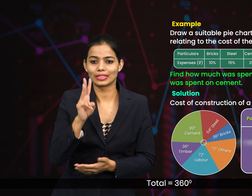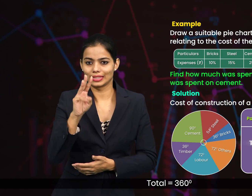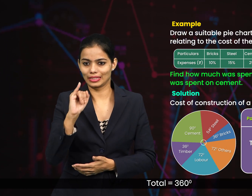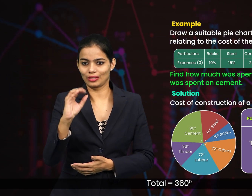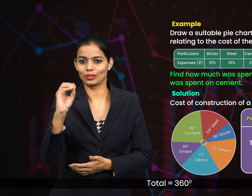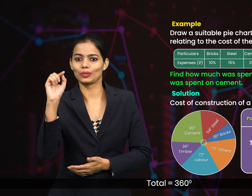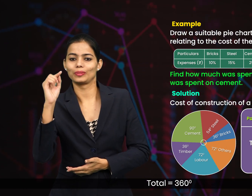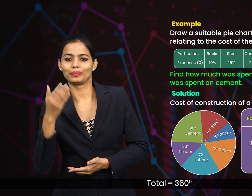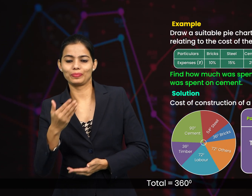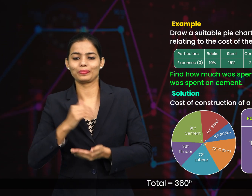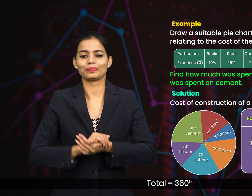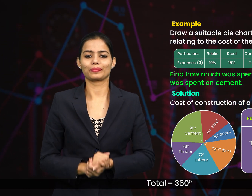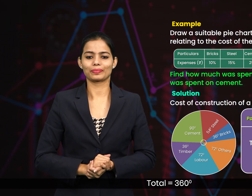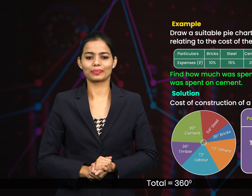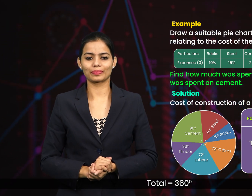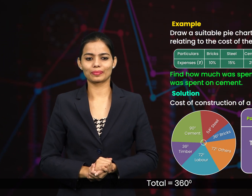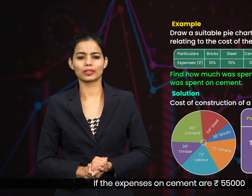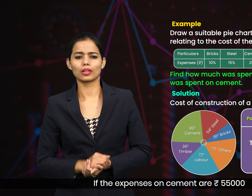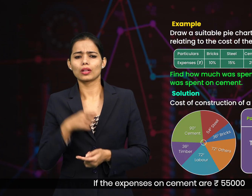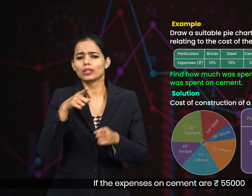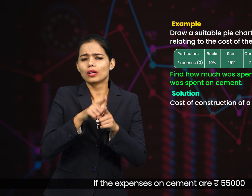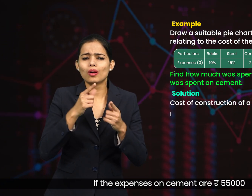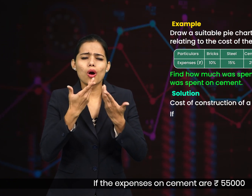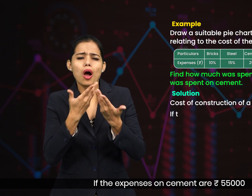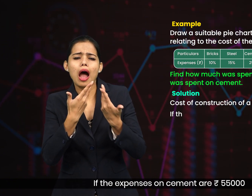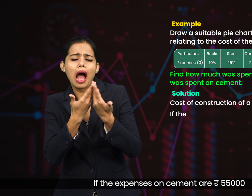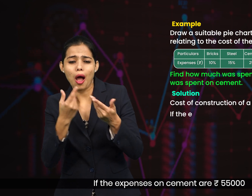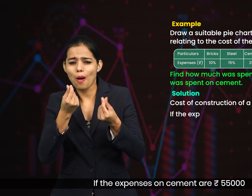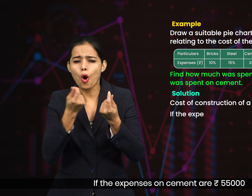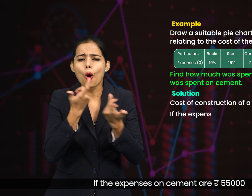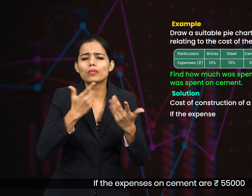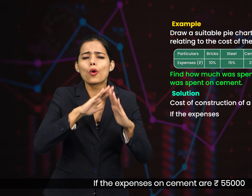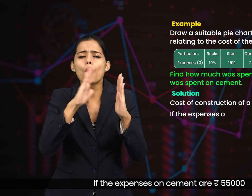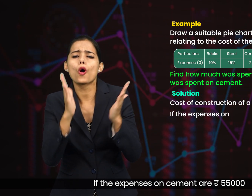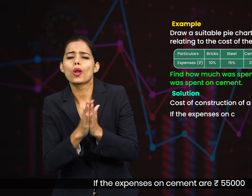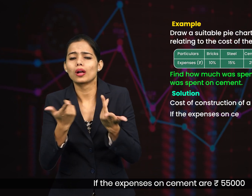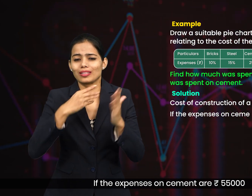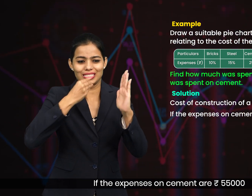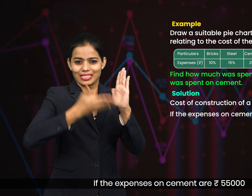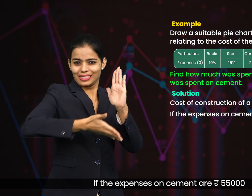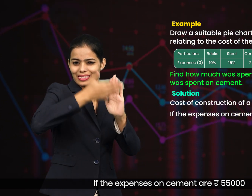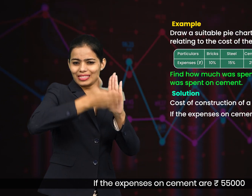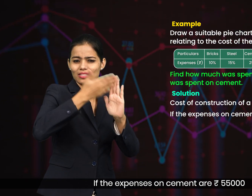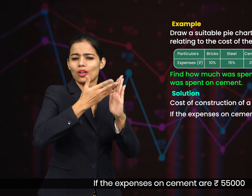Total is equal to 360 degree. If the expenses on cement are rupees